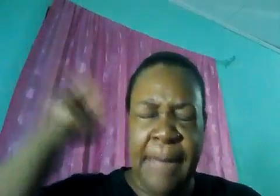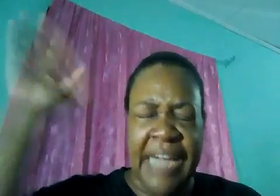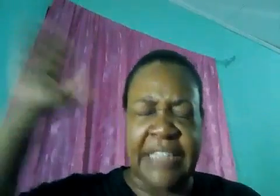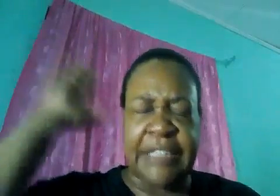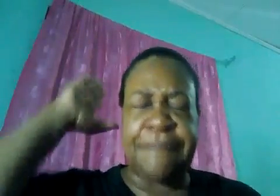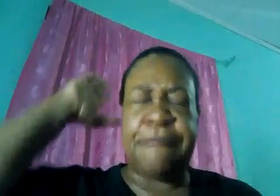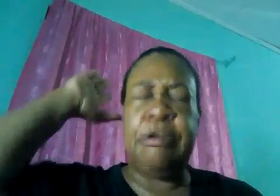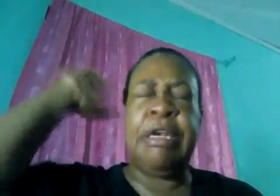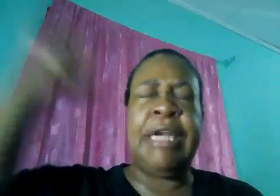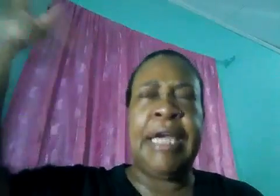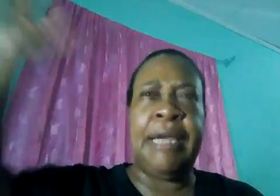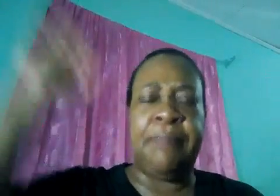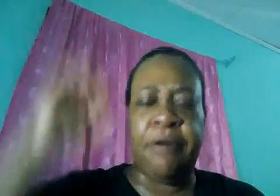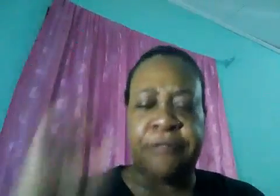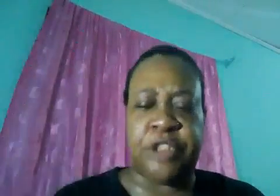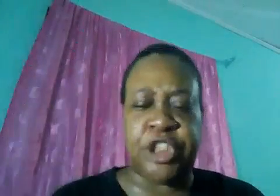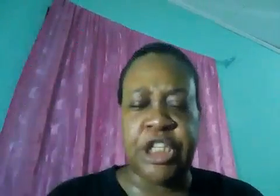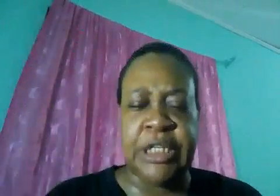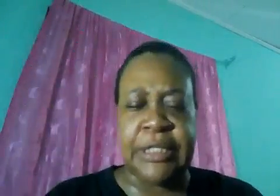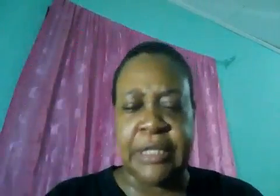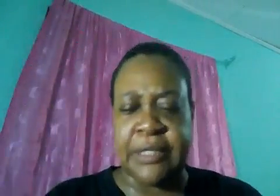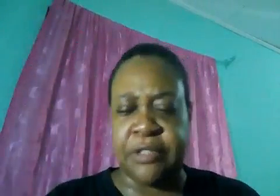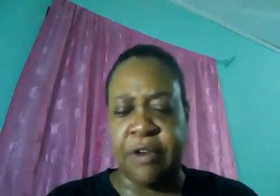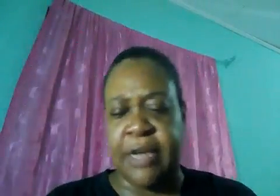full name of Jesus Christ.